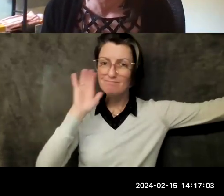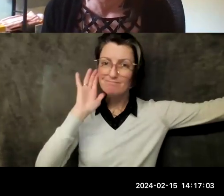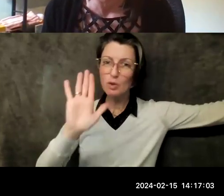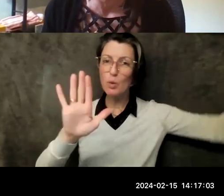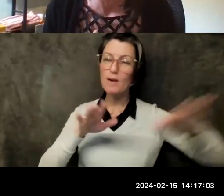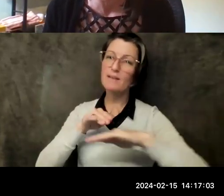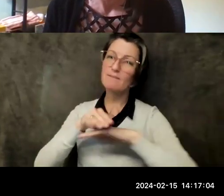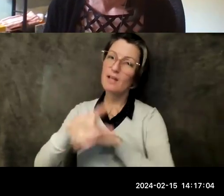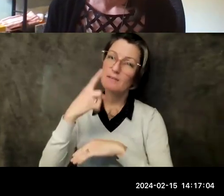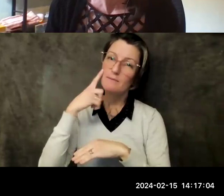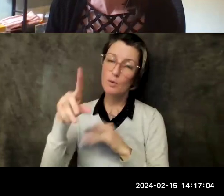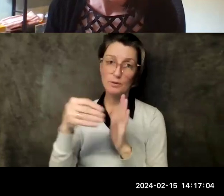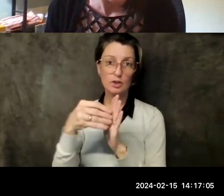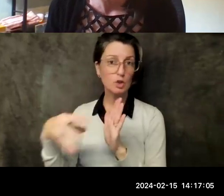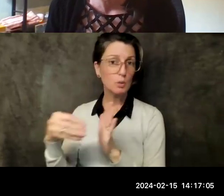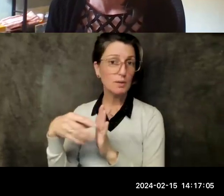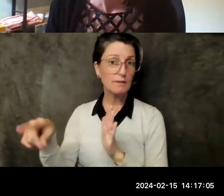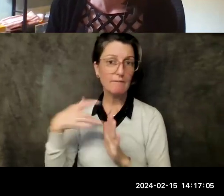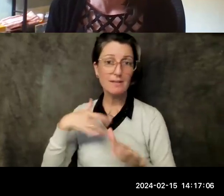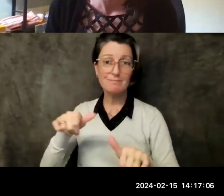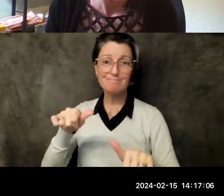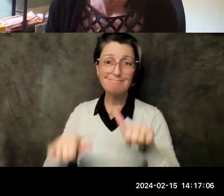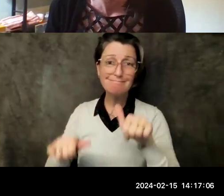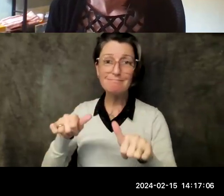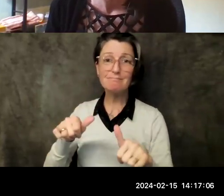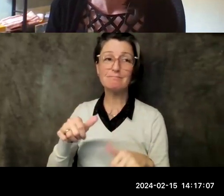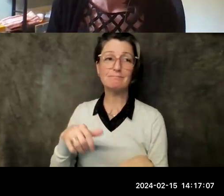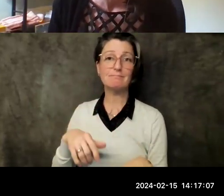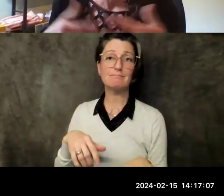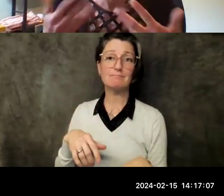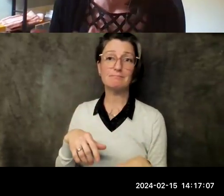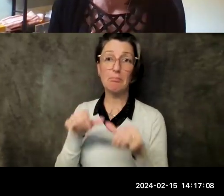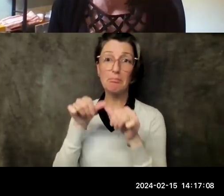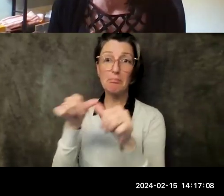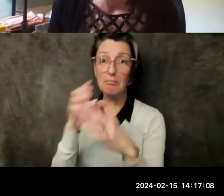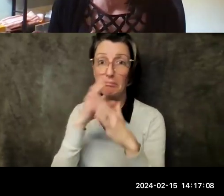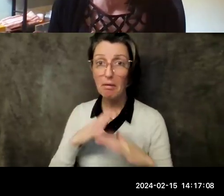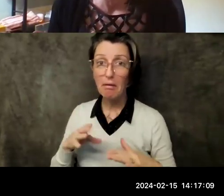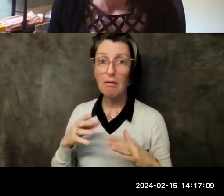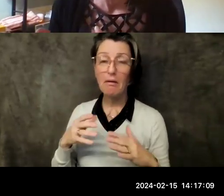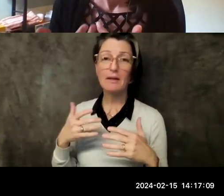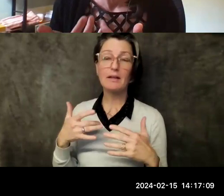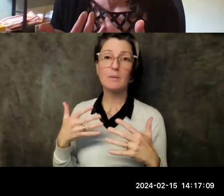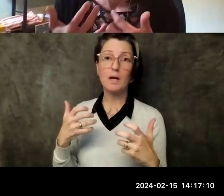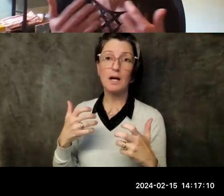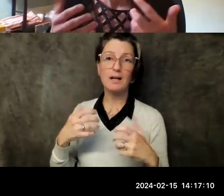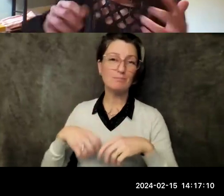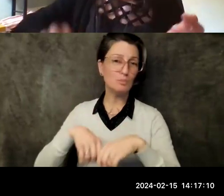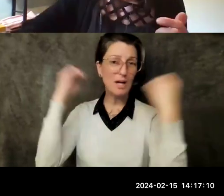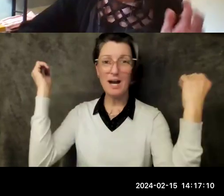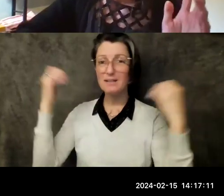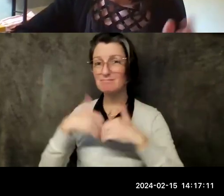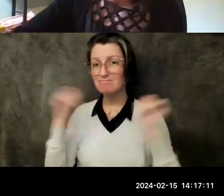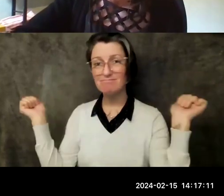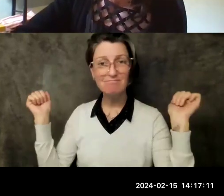for students who are maybe hesitant to break silence. How do you encourage them to feel comfortable and realize maybe they don't